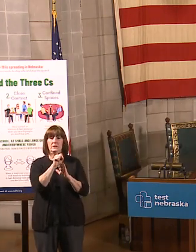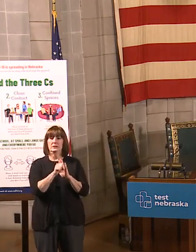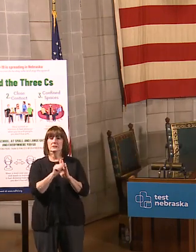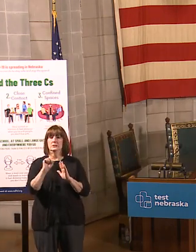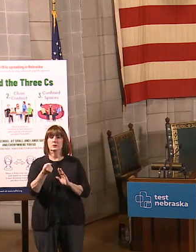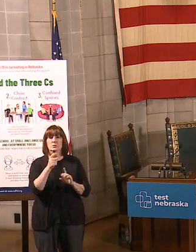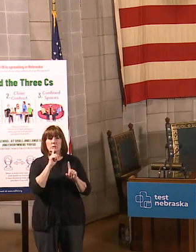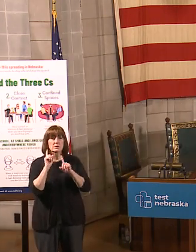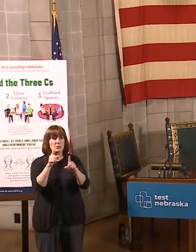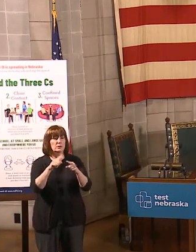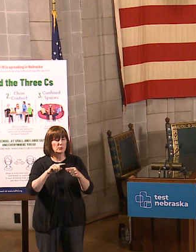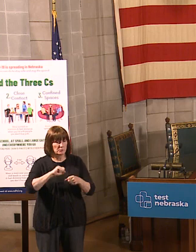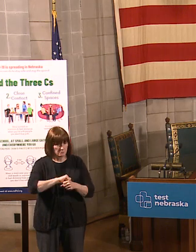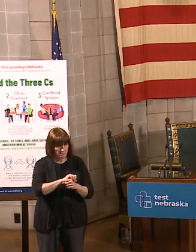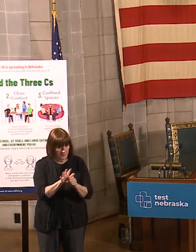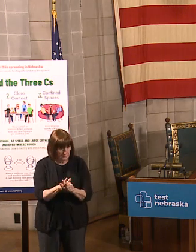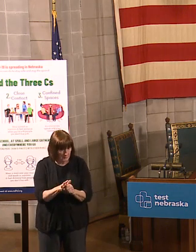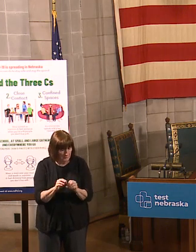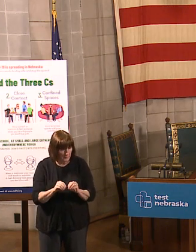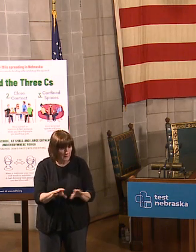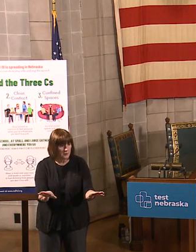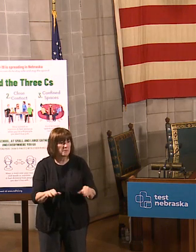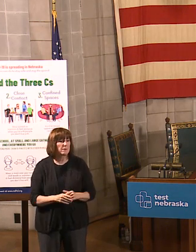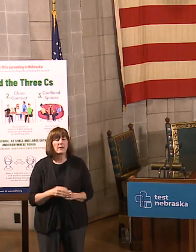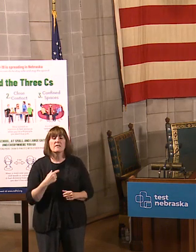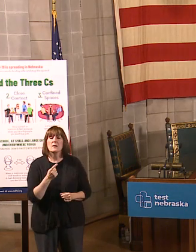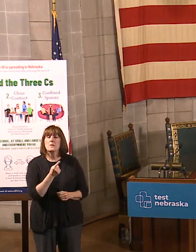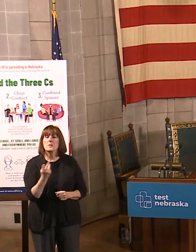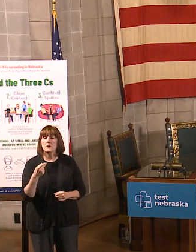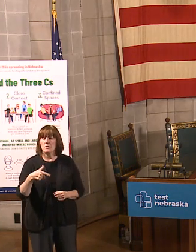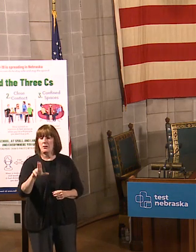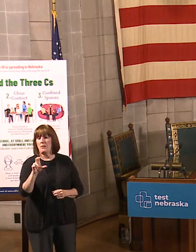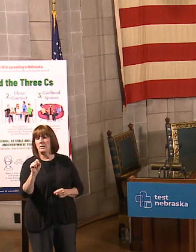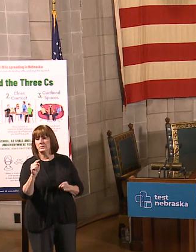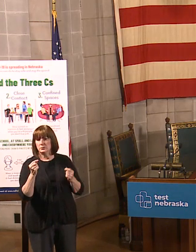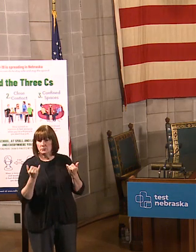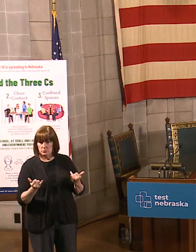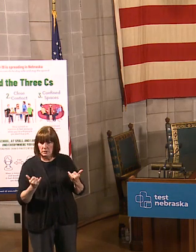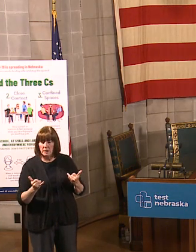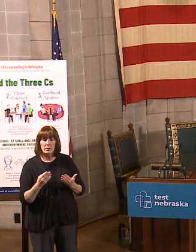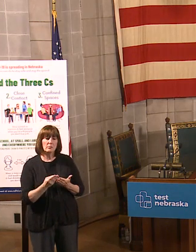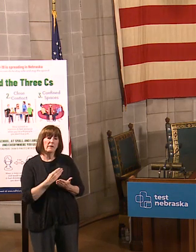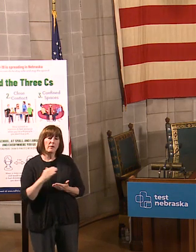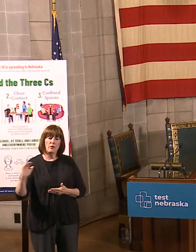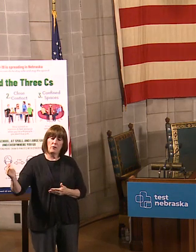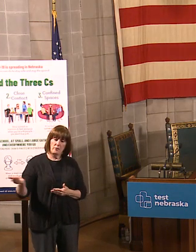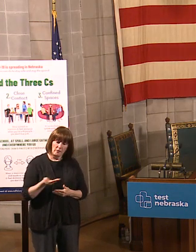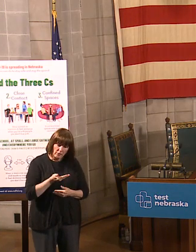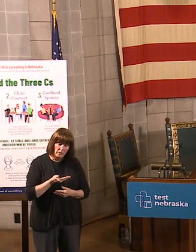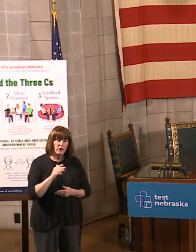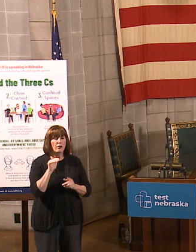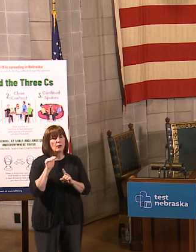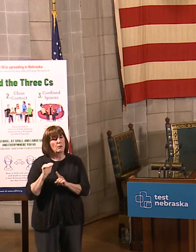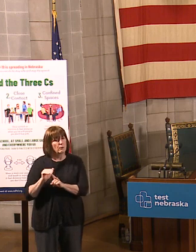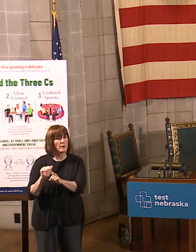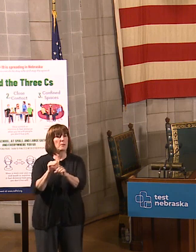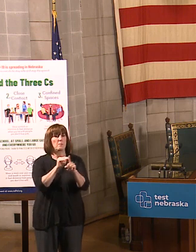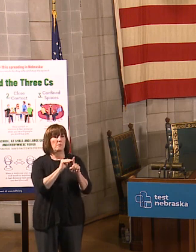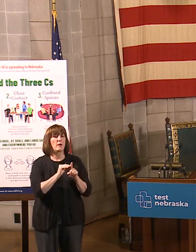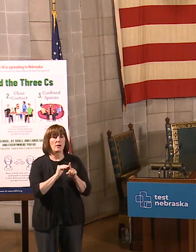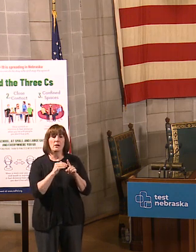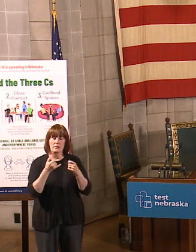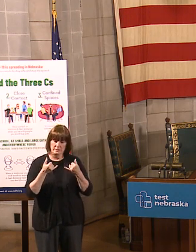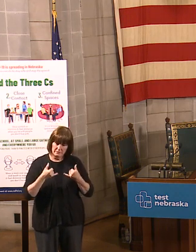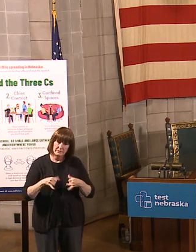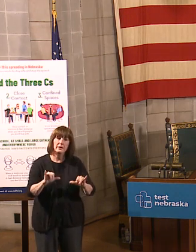the pandemic. As Taylor mentioned, we've got a couple of guests today, but before we get to the guests, I want to remind everybody to continue